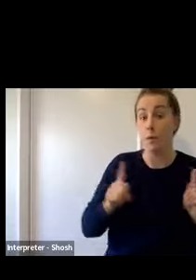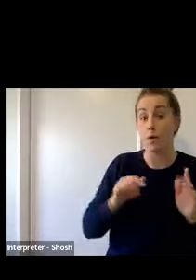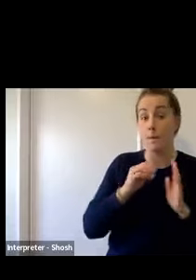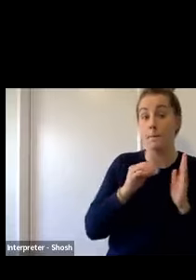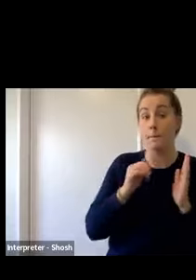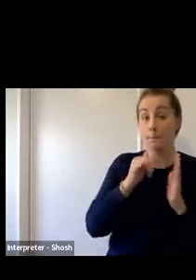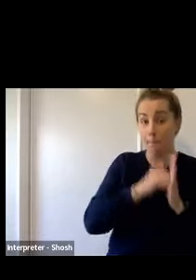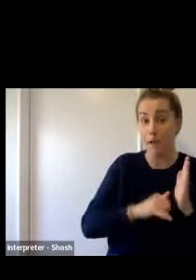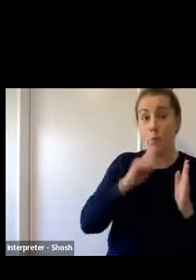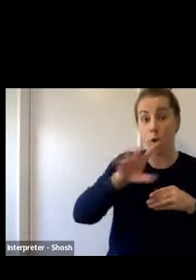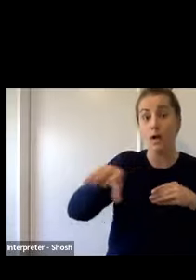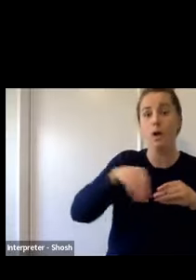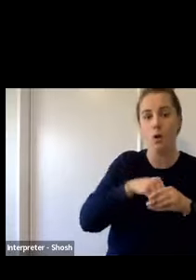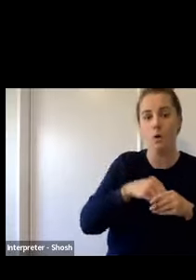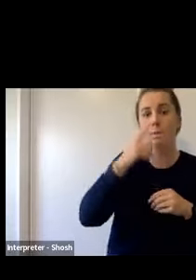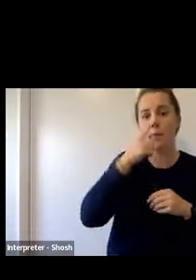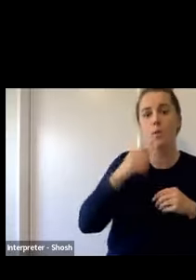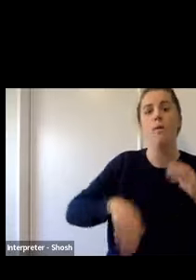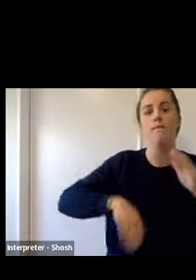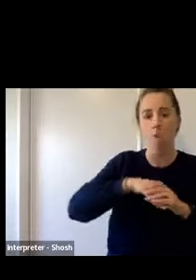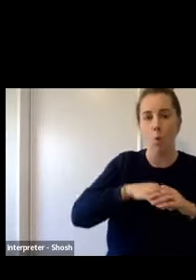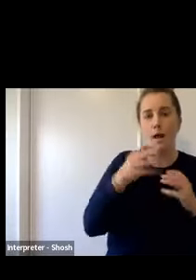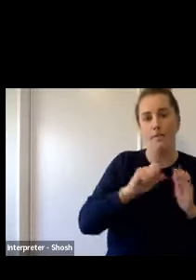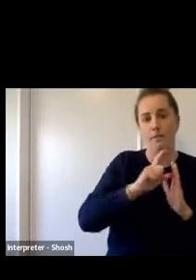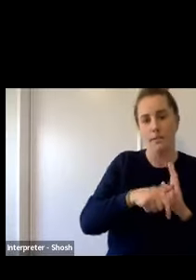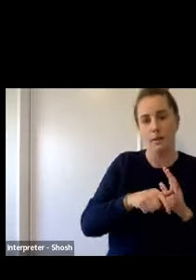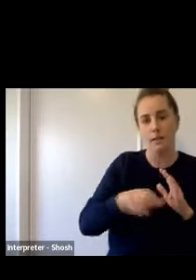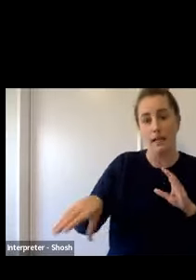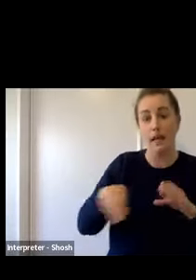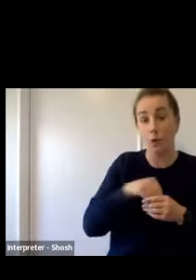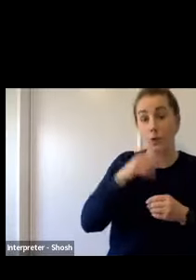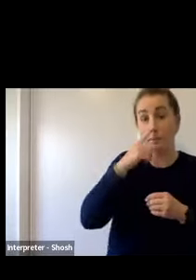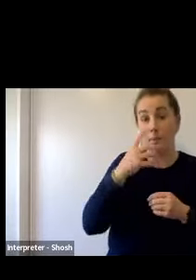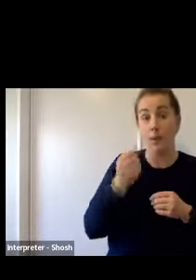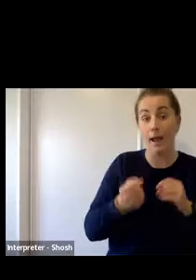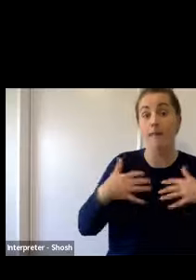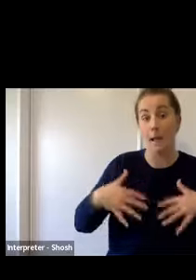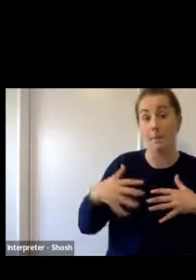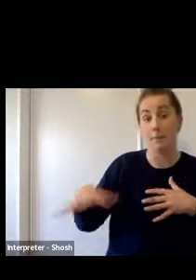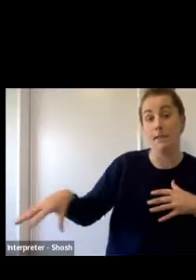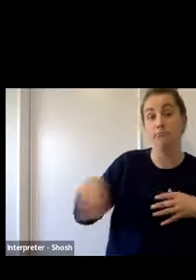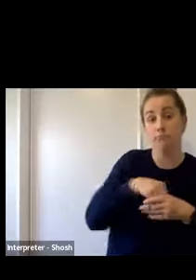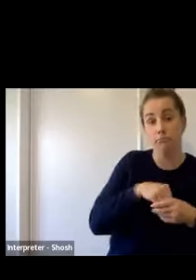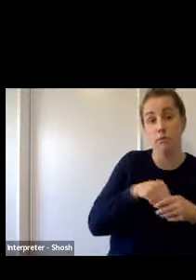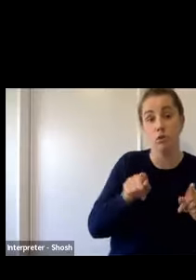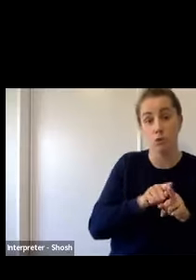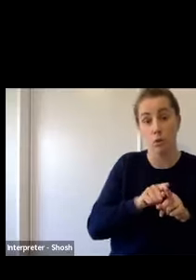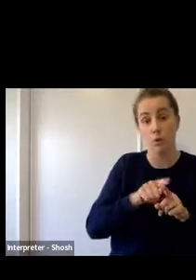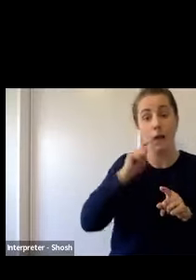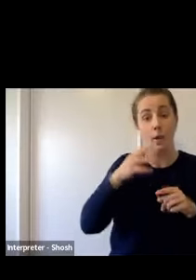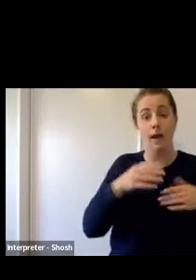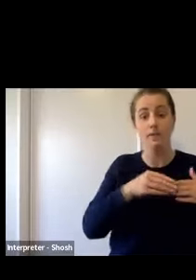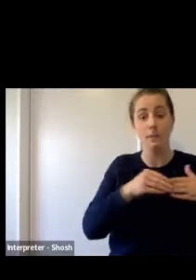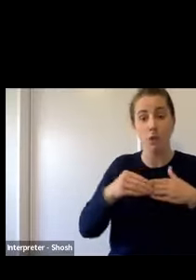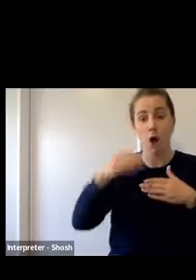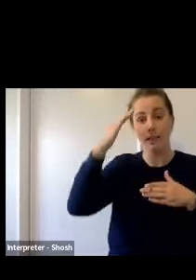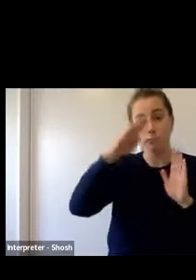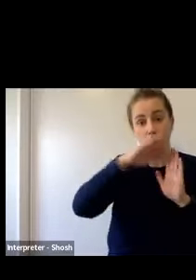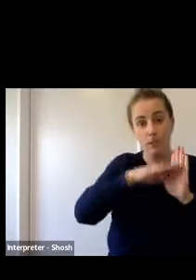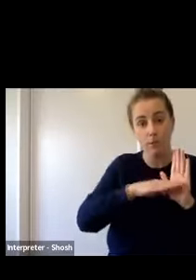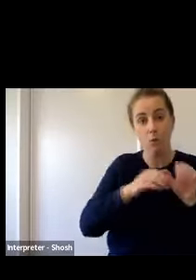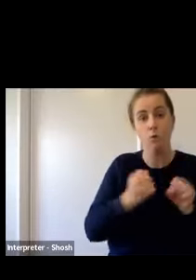truly inclusive of all disabilities, including those living with epilepsy, and that it will have some guiding principles that